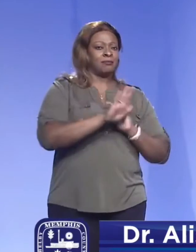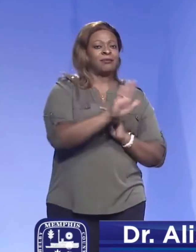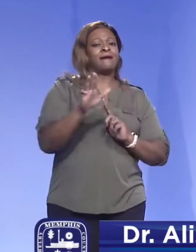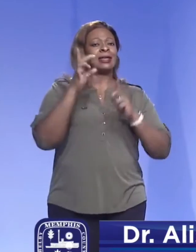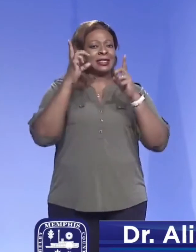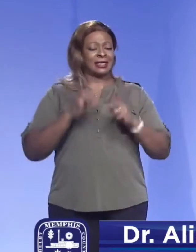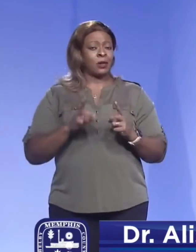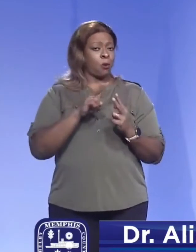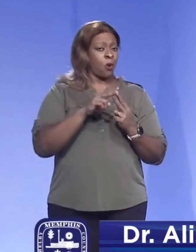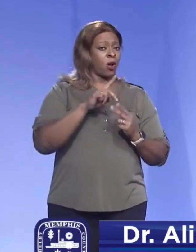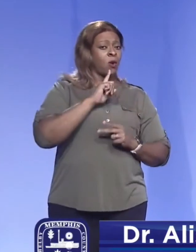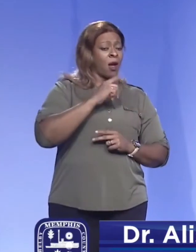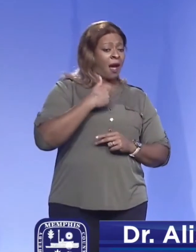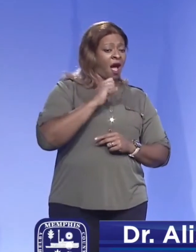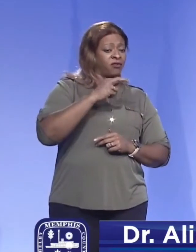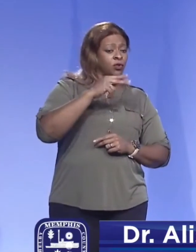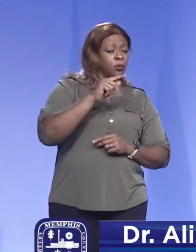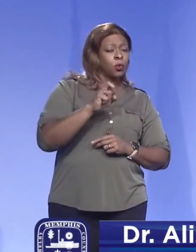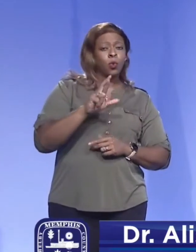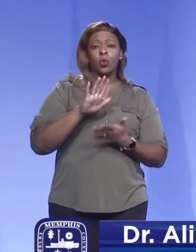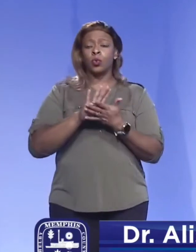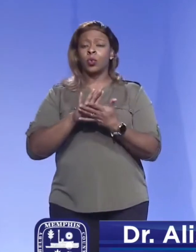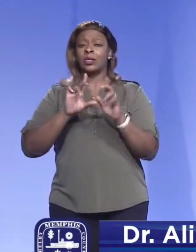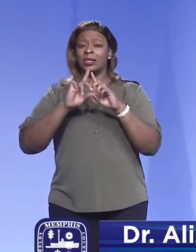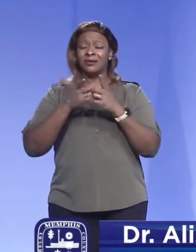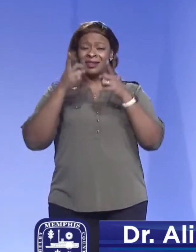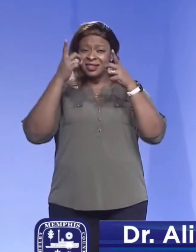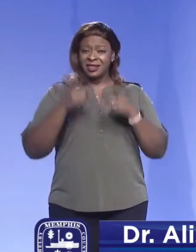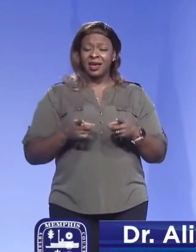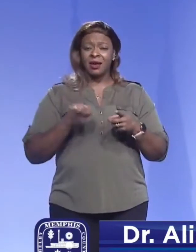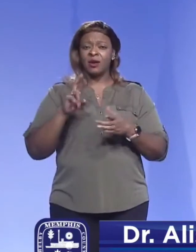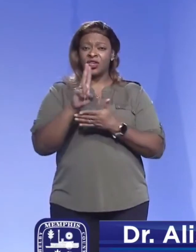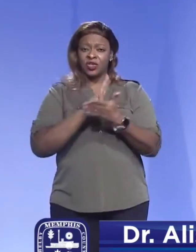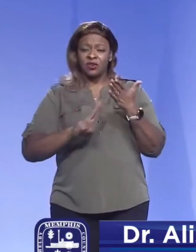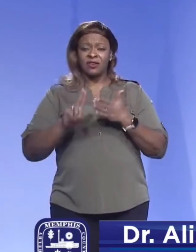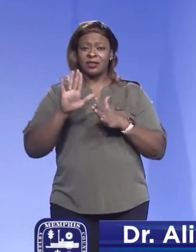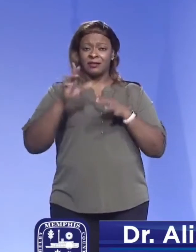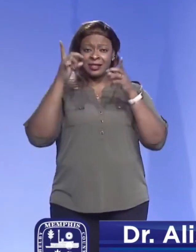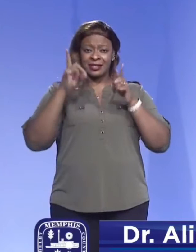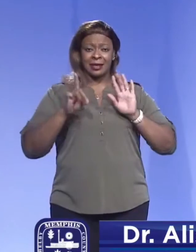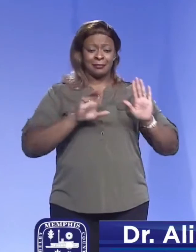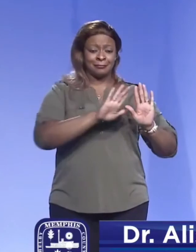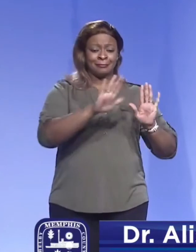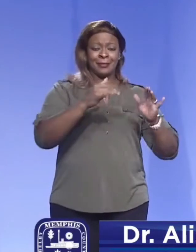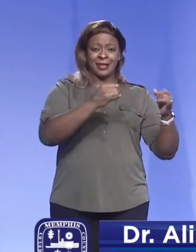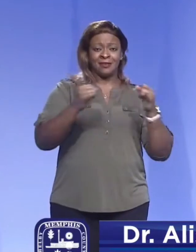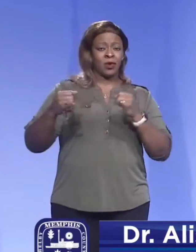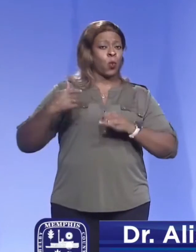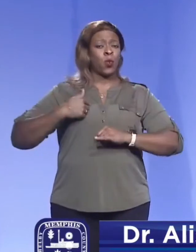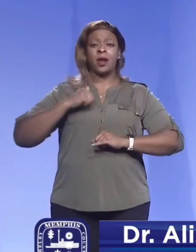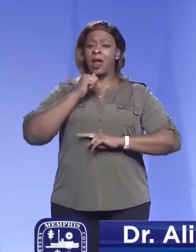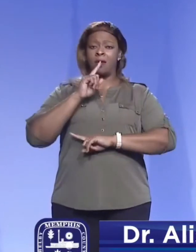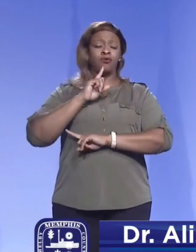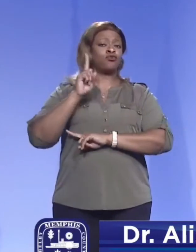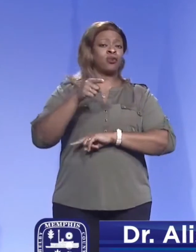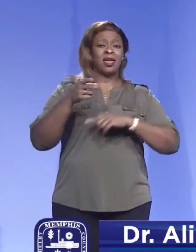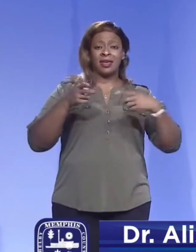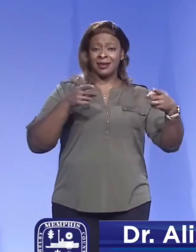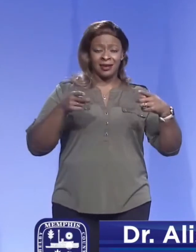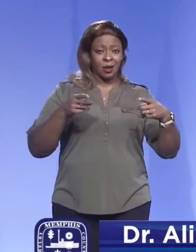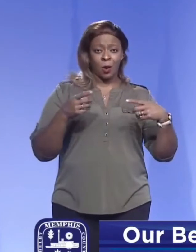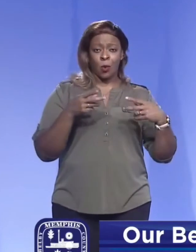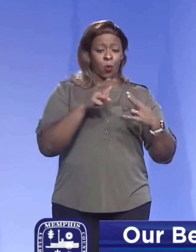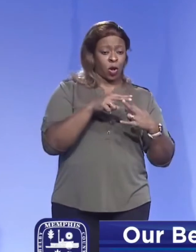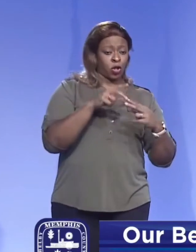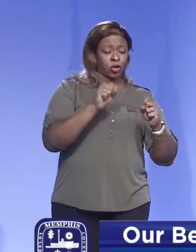whether or not there are sports or a school district decision or a university decision. So we're not giving directives in regards to